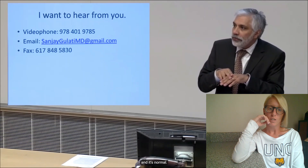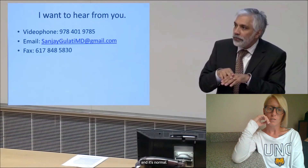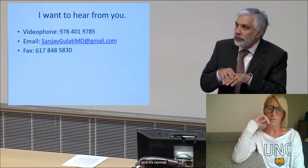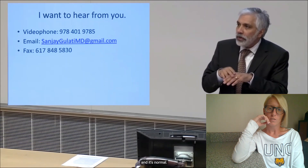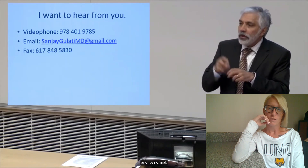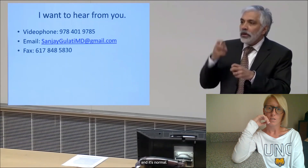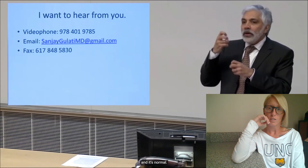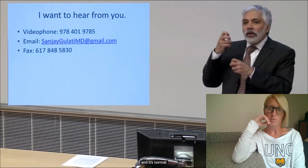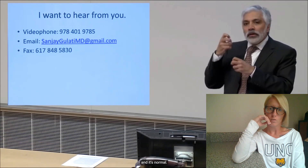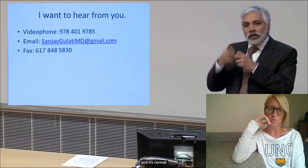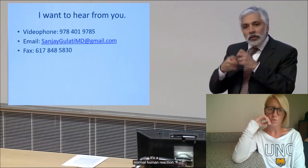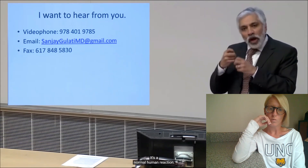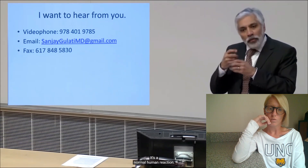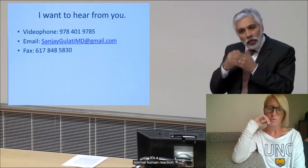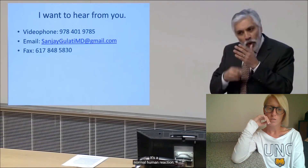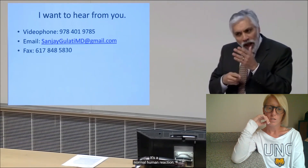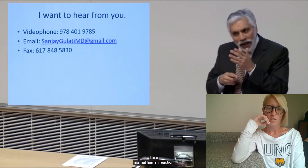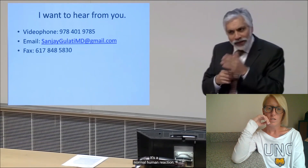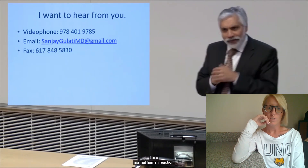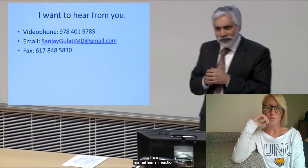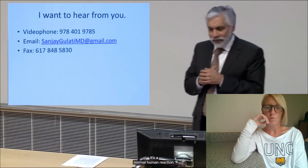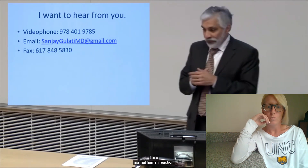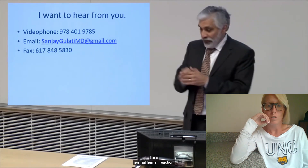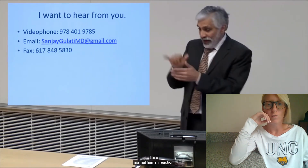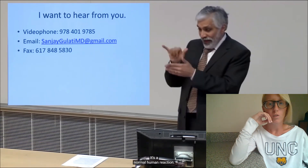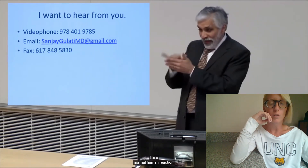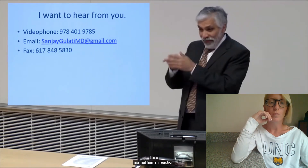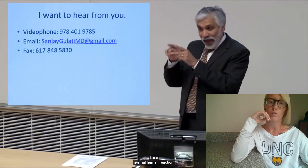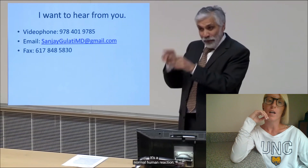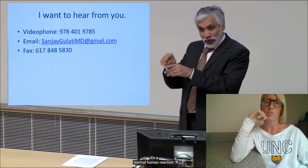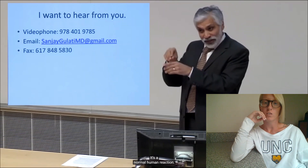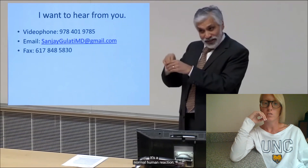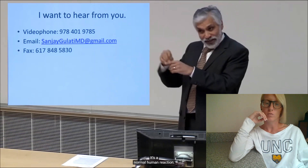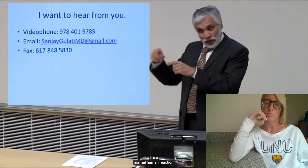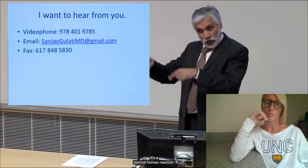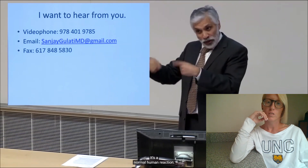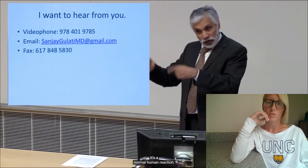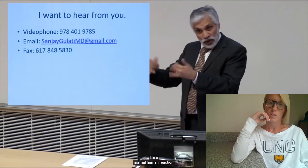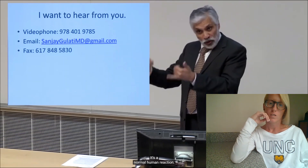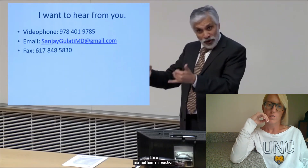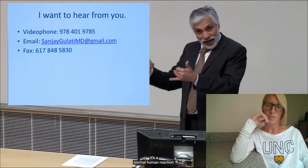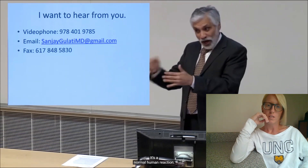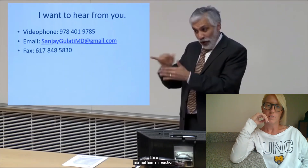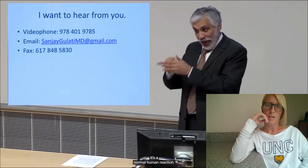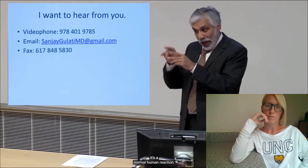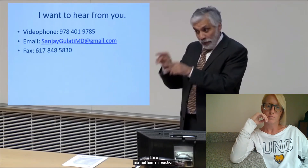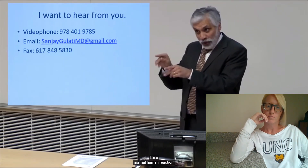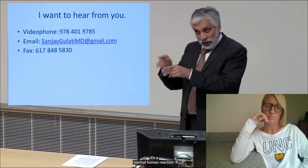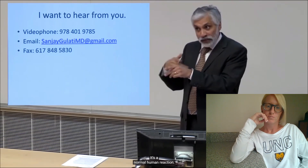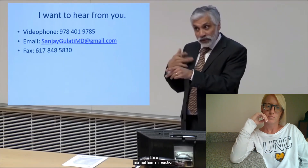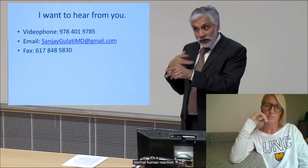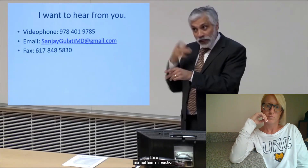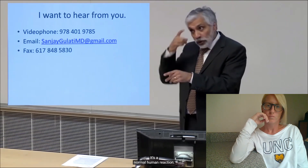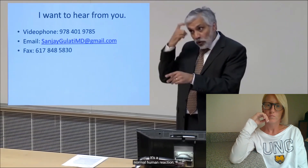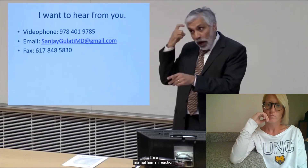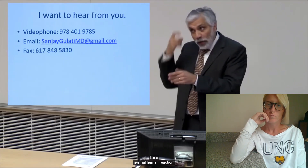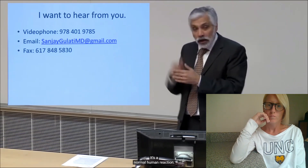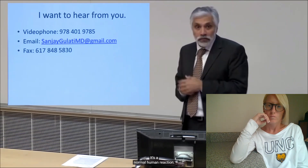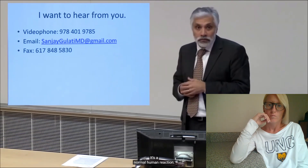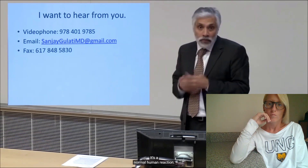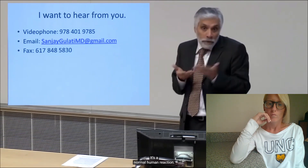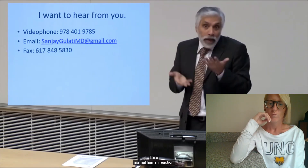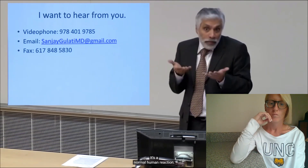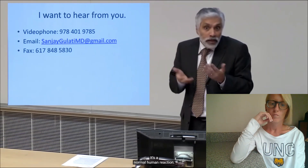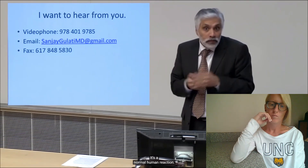normal. your brain, and it feels It's a normal human It's a reaction. normal human reaction to think like that.